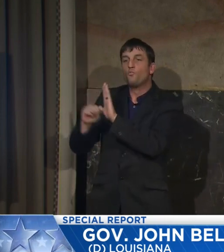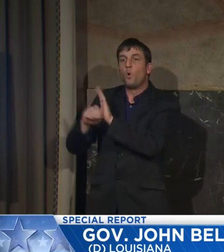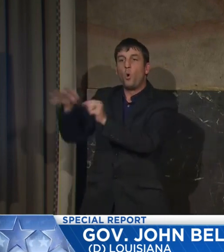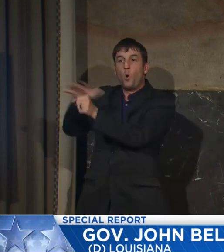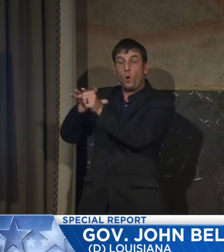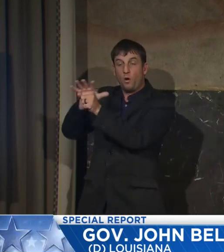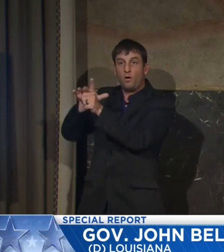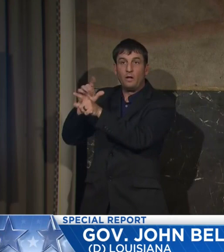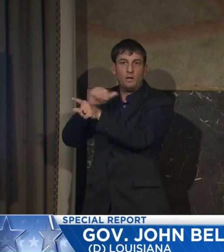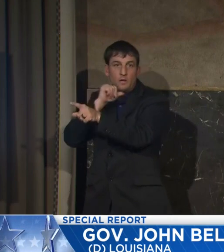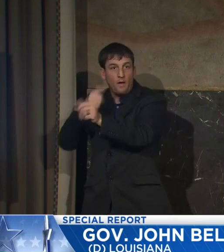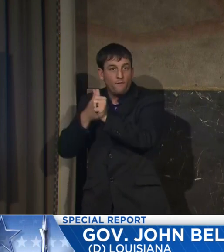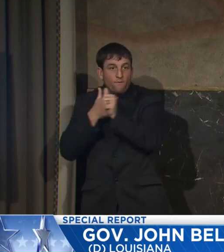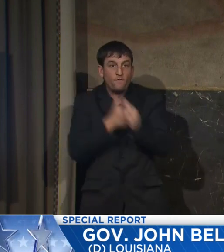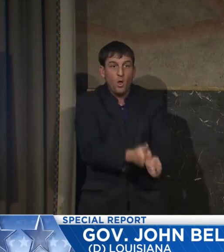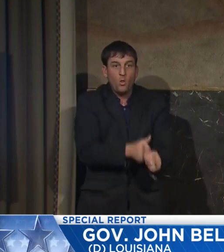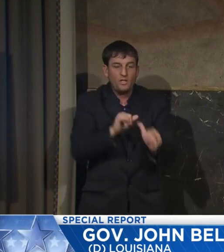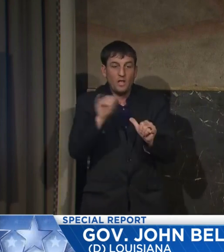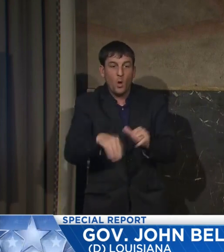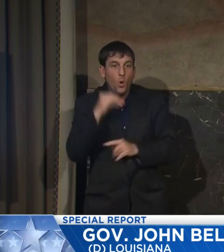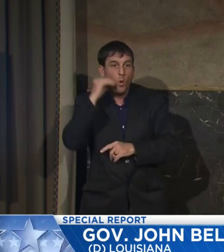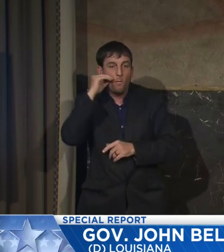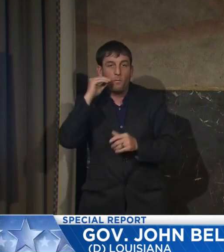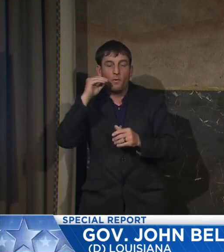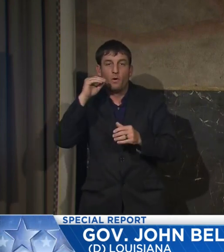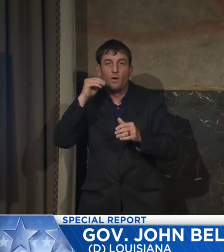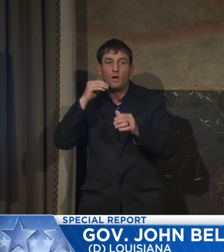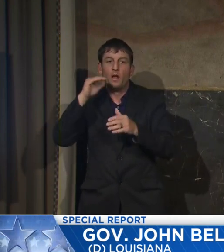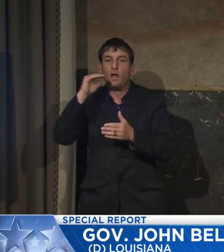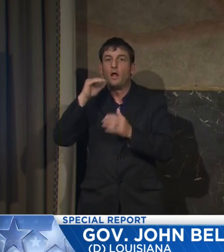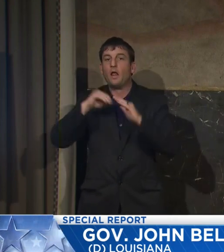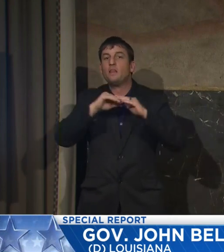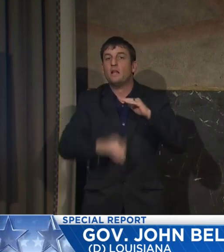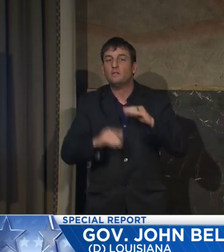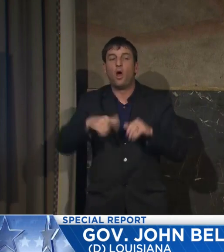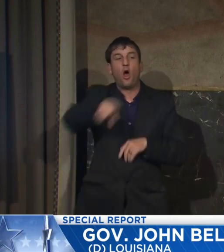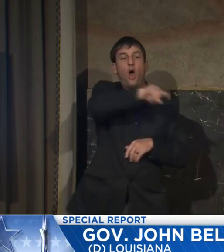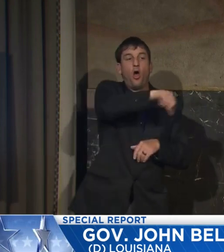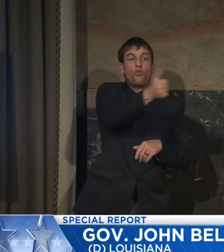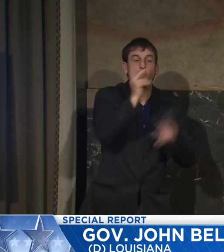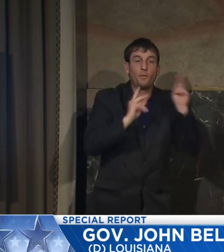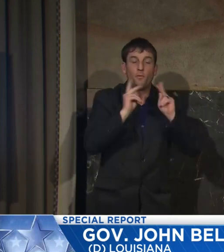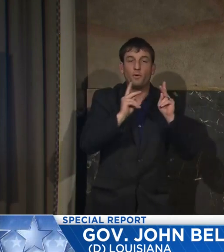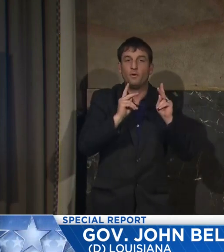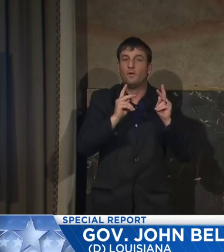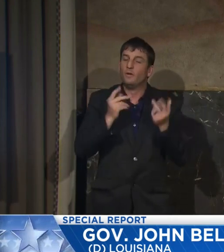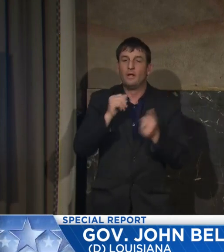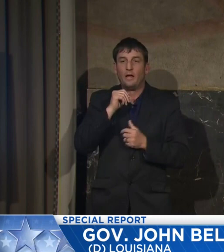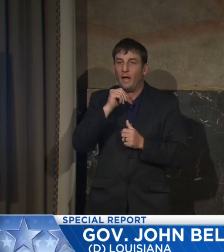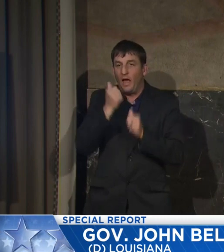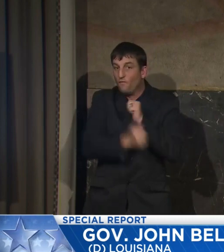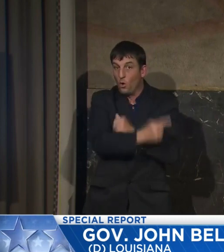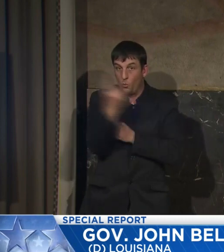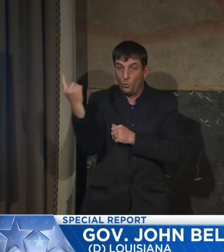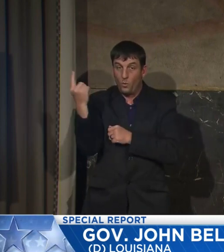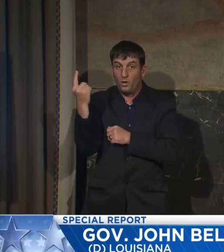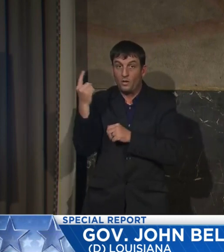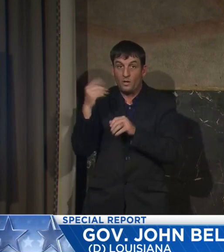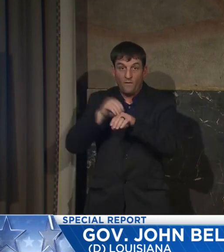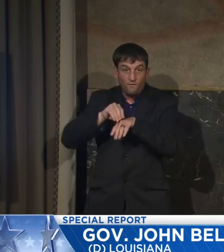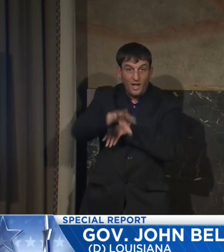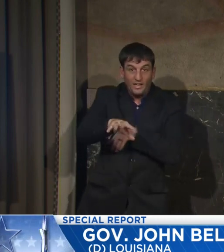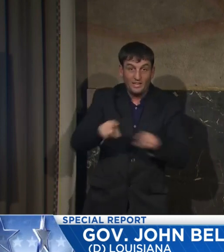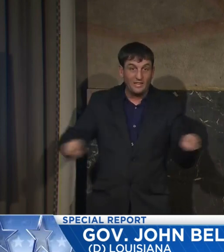the stay-at-home than people elsewhere. You know, not every place is affected to the same degree and at the same time as